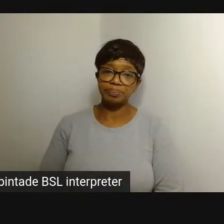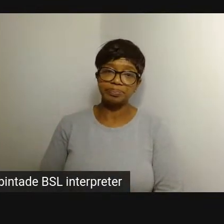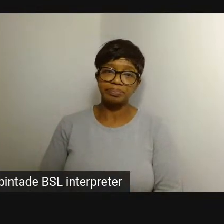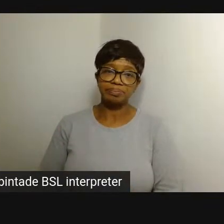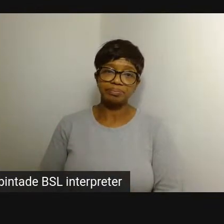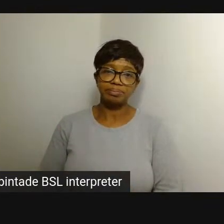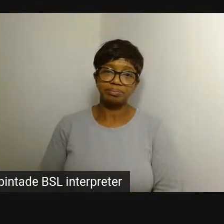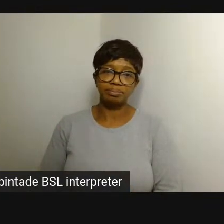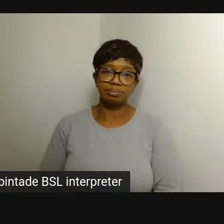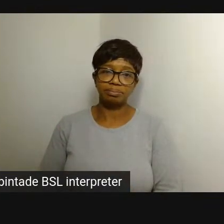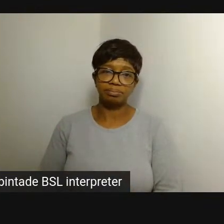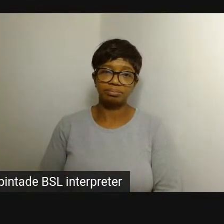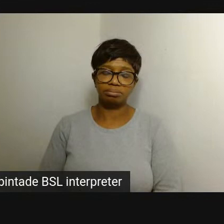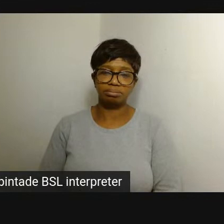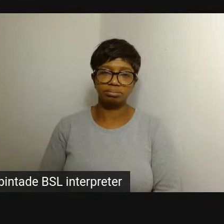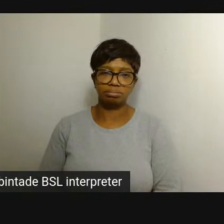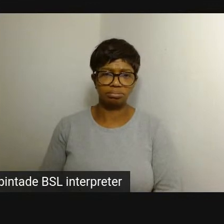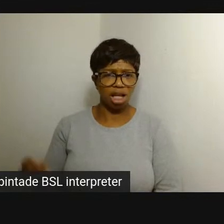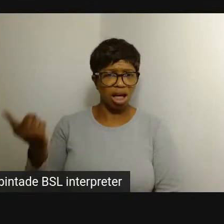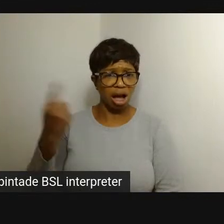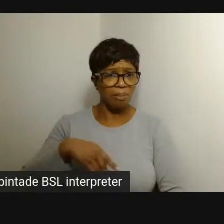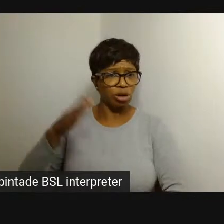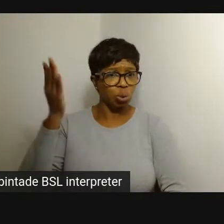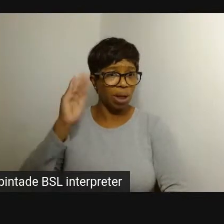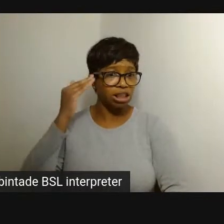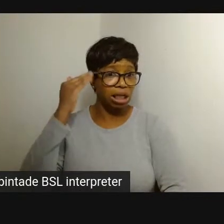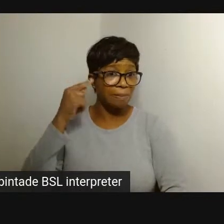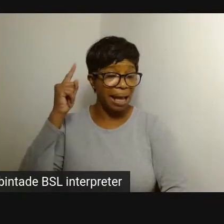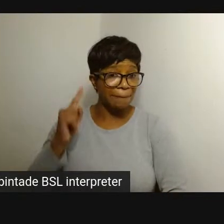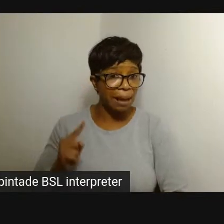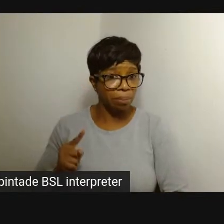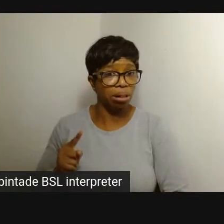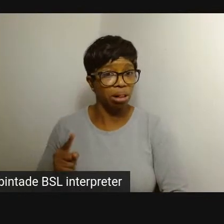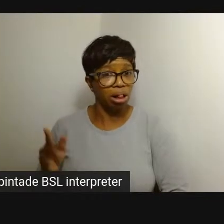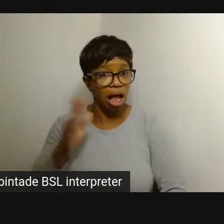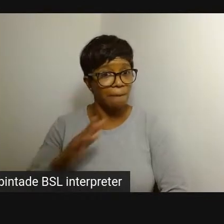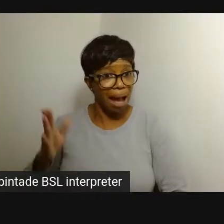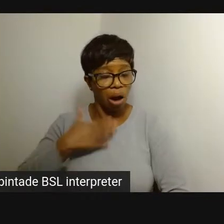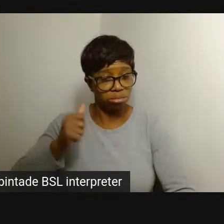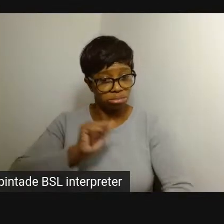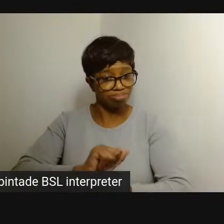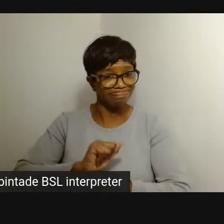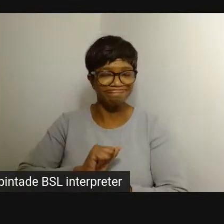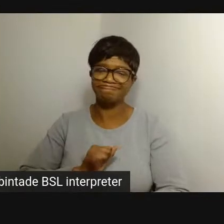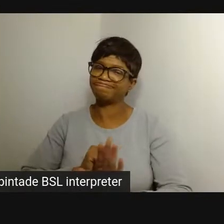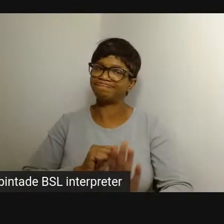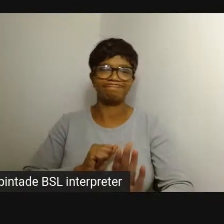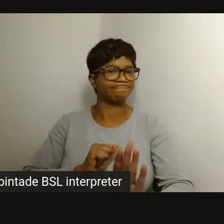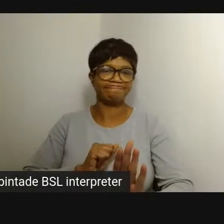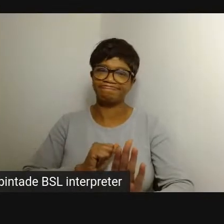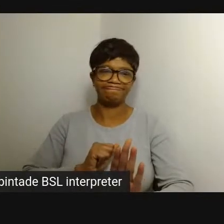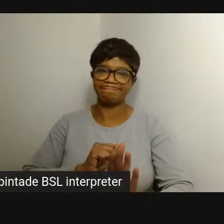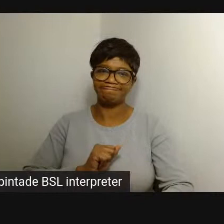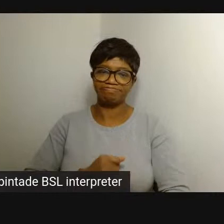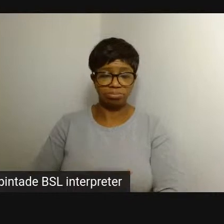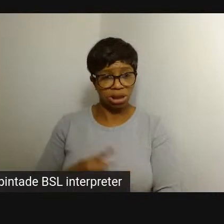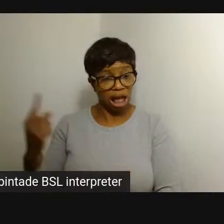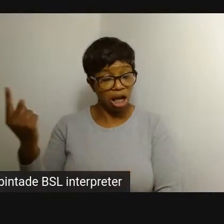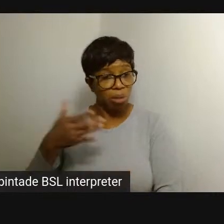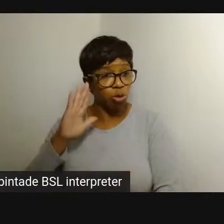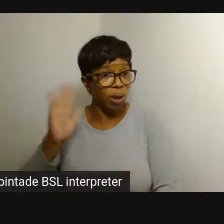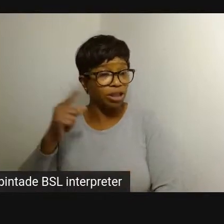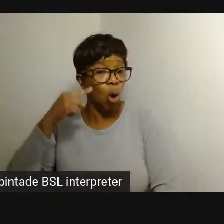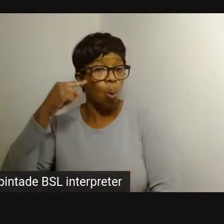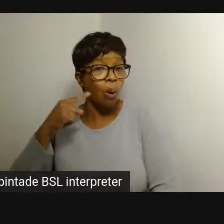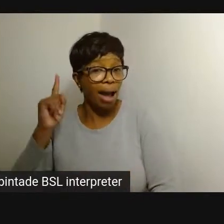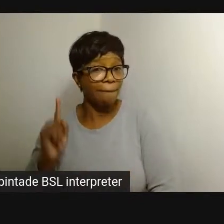I have not come to lecture Black people about the state of our captivity, nor have I come to lecture white people